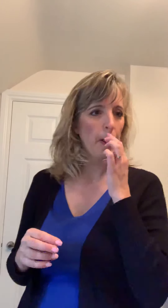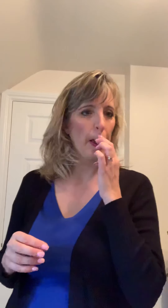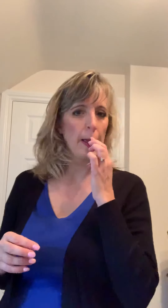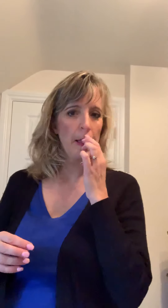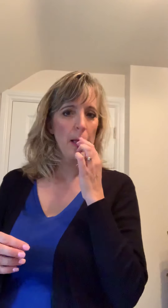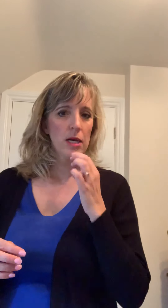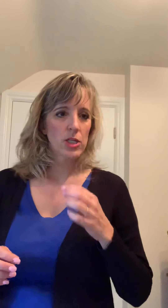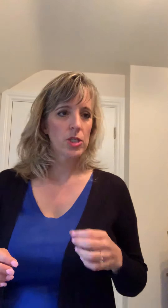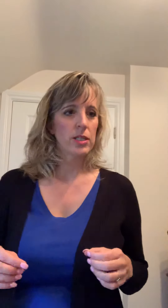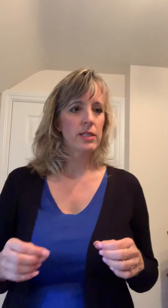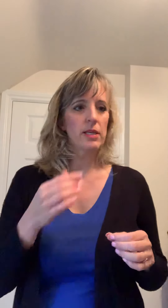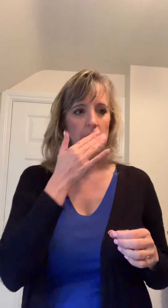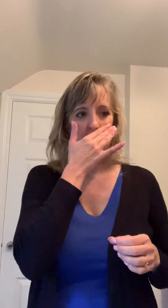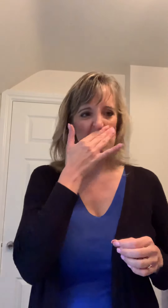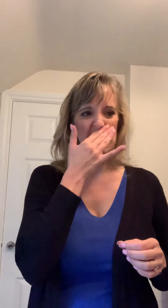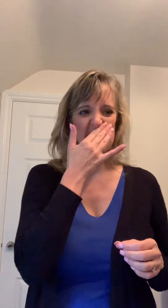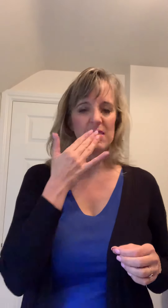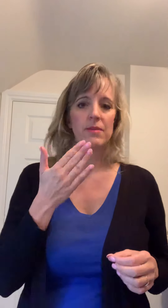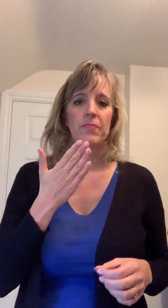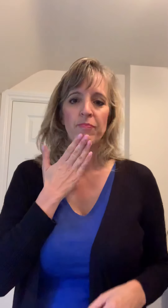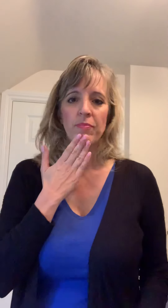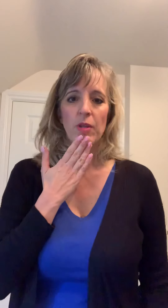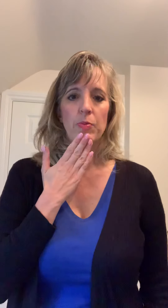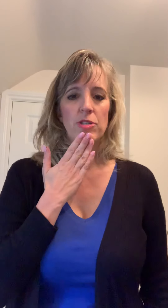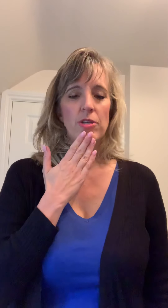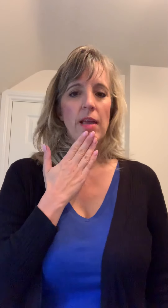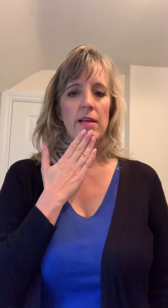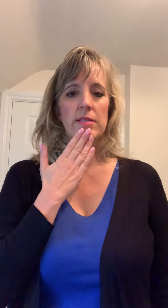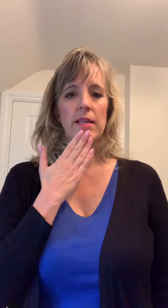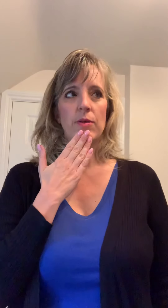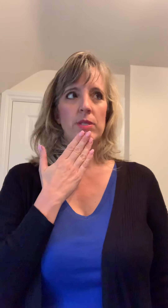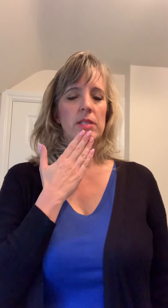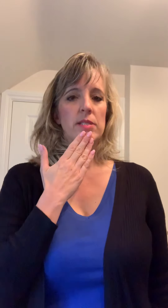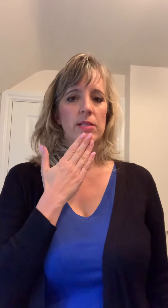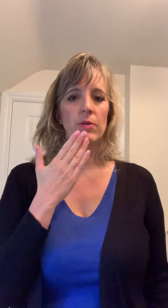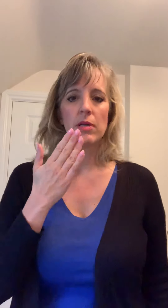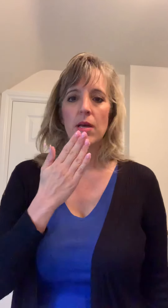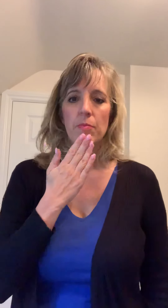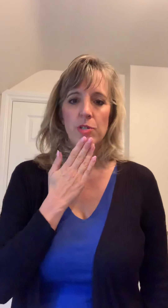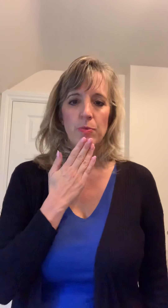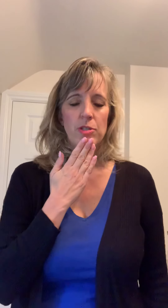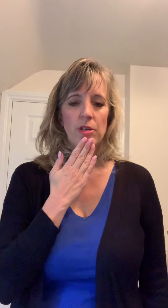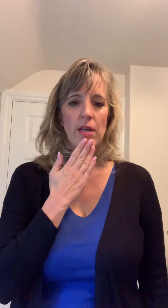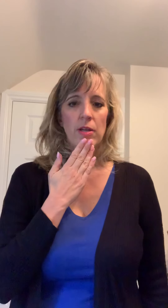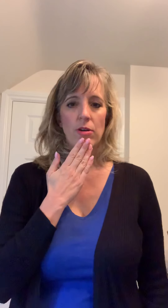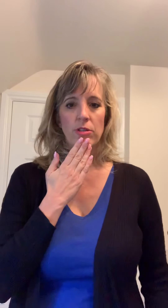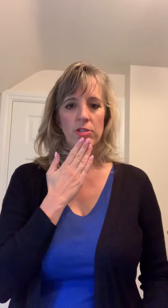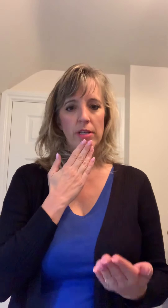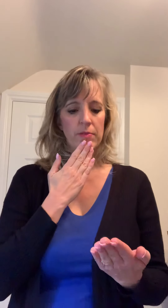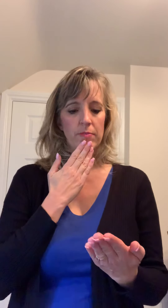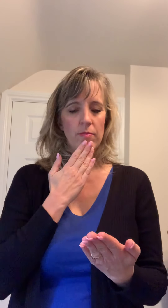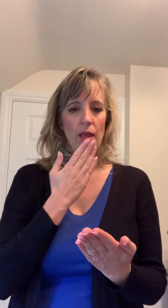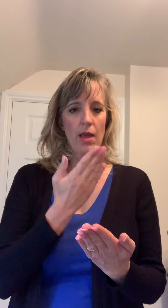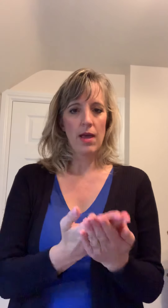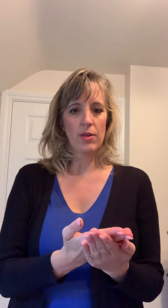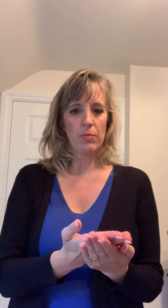okay? Good is you put your hand, I think we did this last week, but you put your hand on your chin and you bring